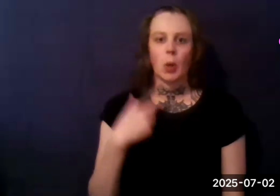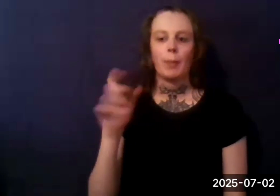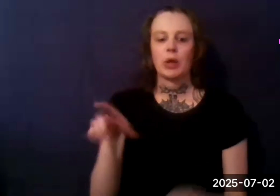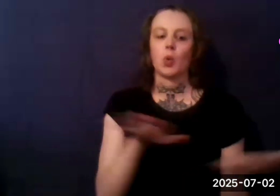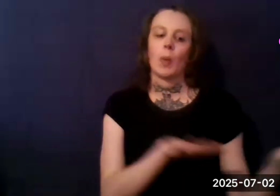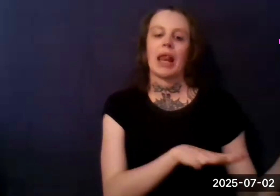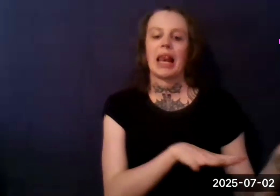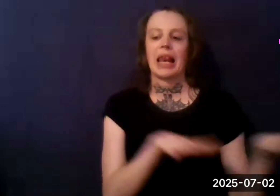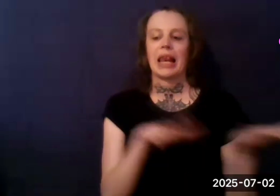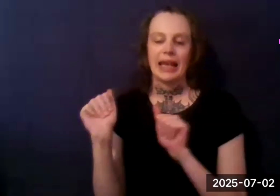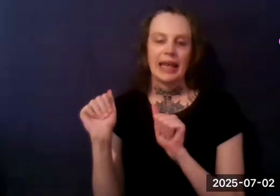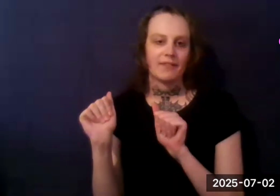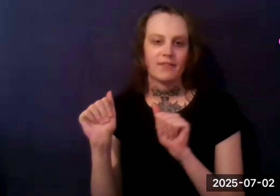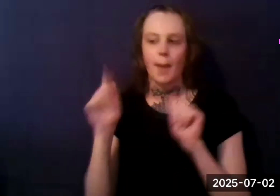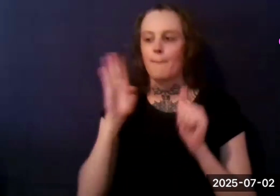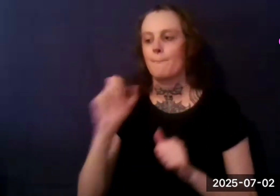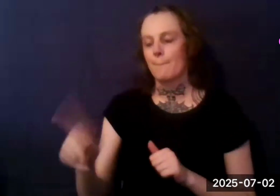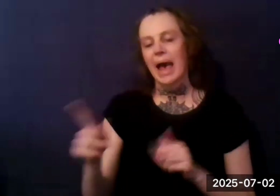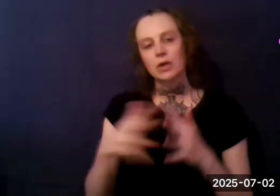and